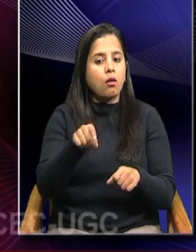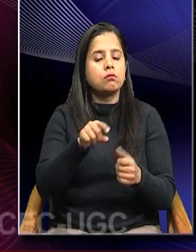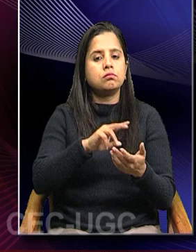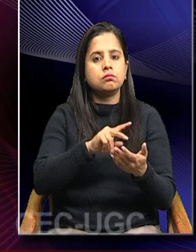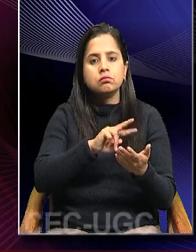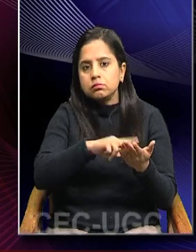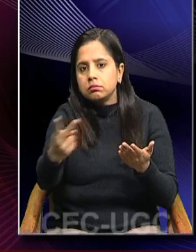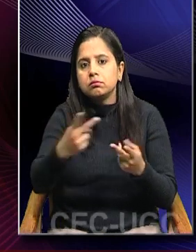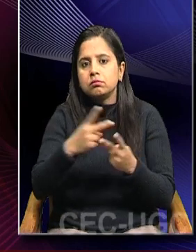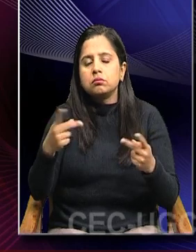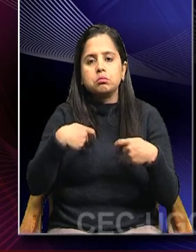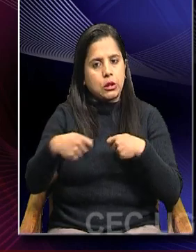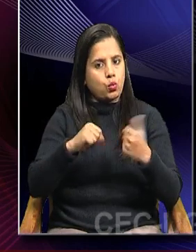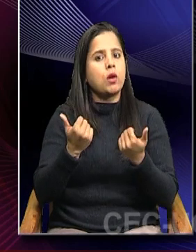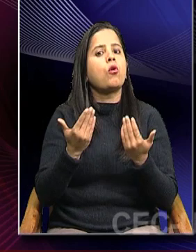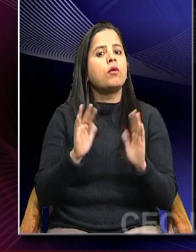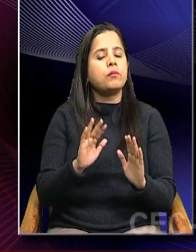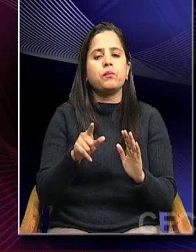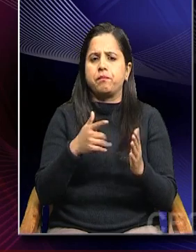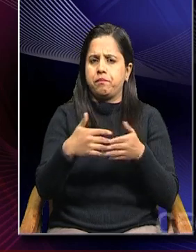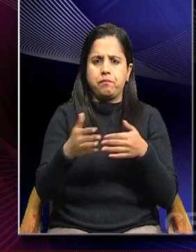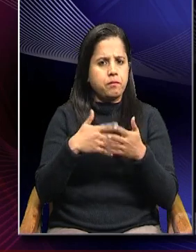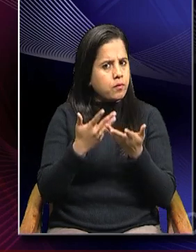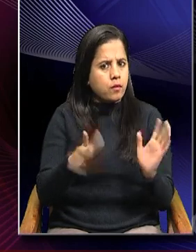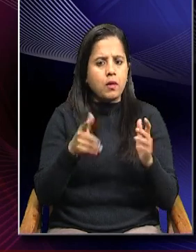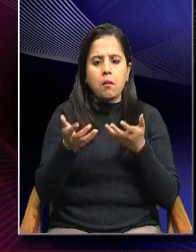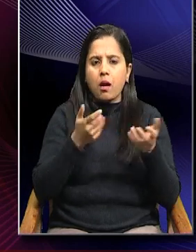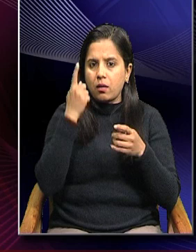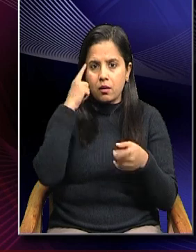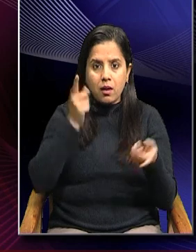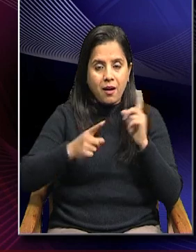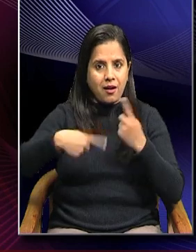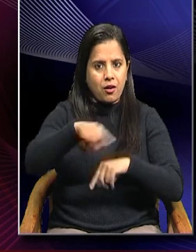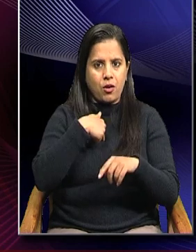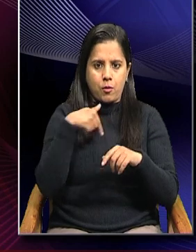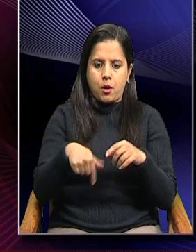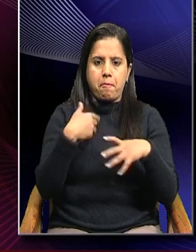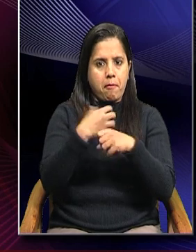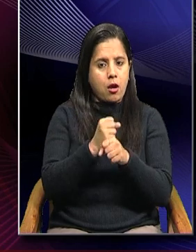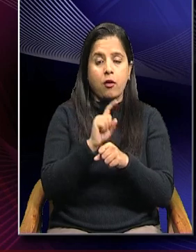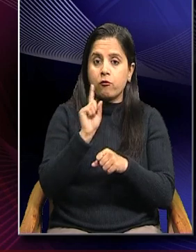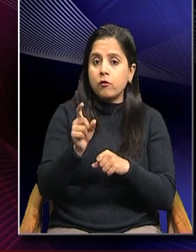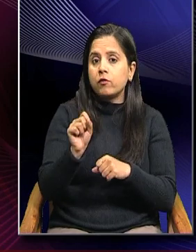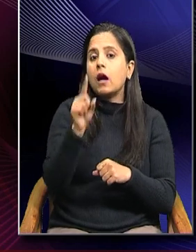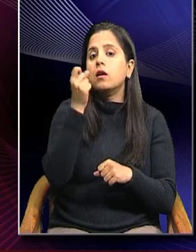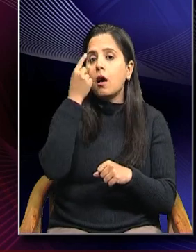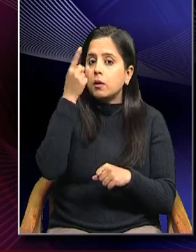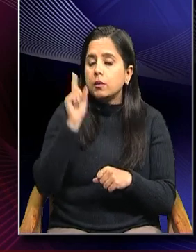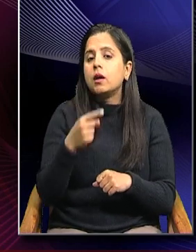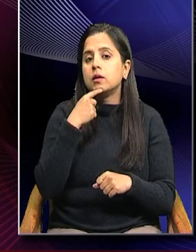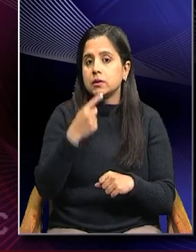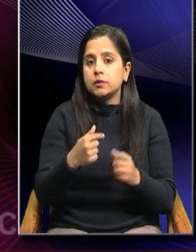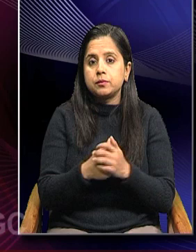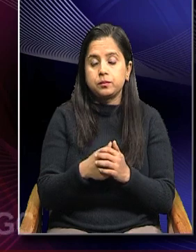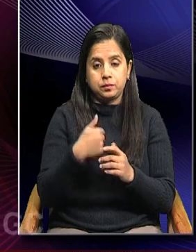our ability to do the business. So, whatever marketing strategies we are formulating, we have to first understand that